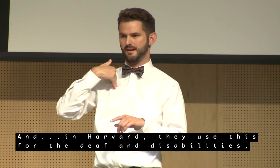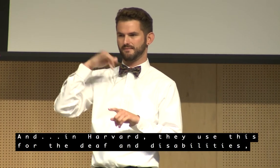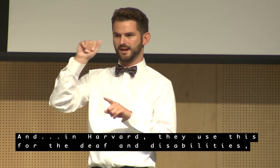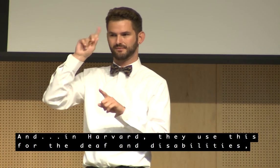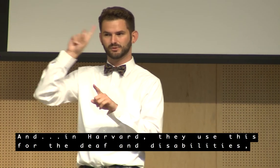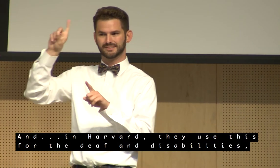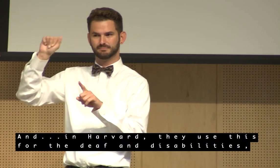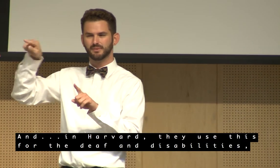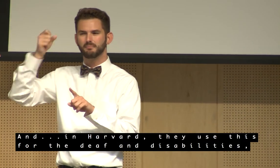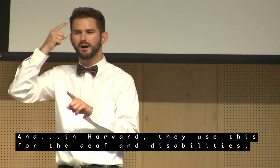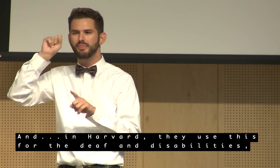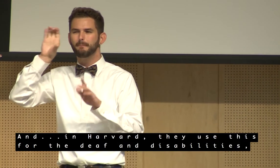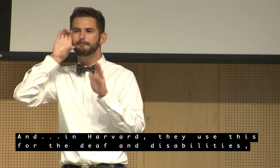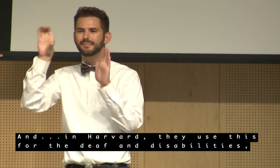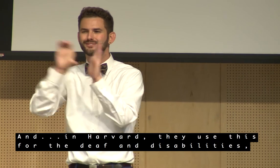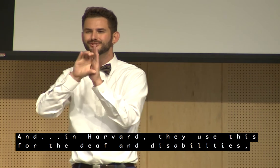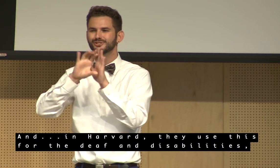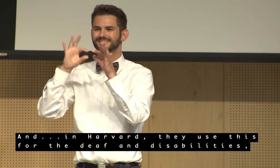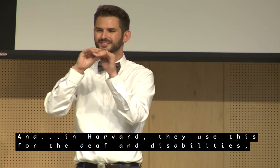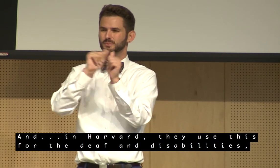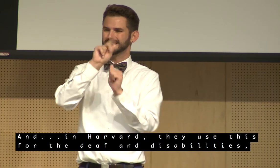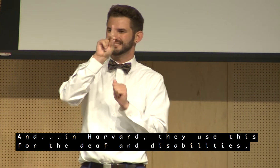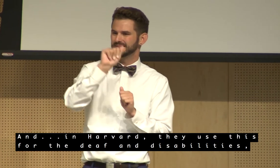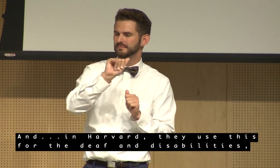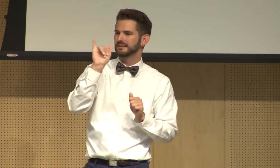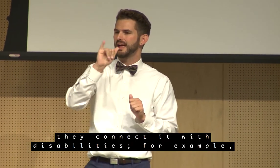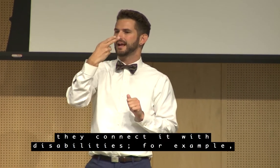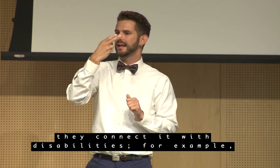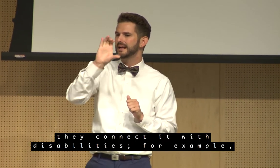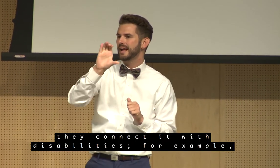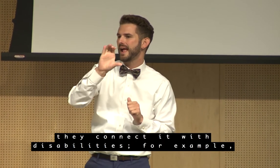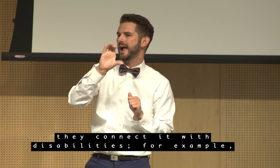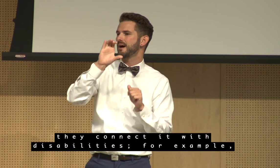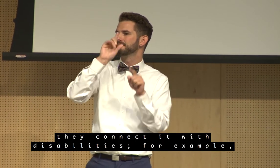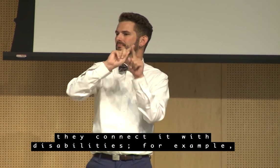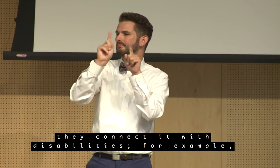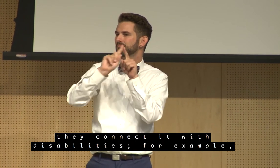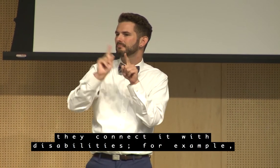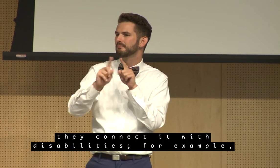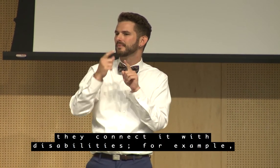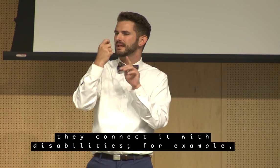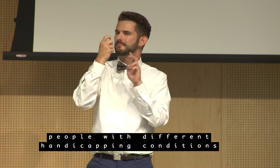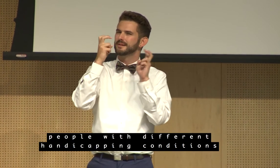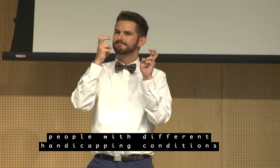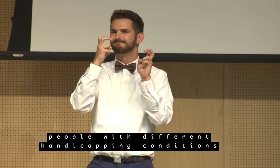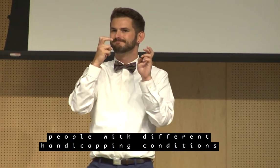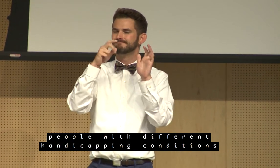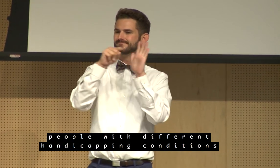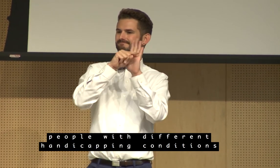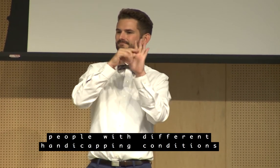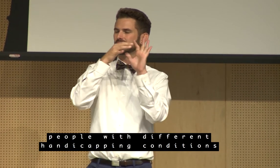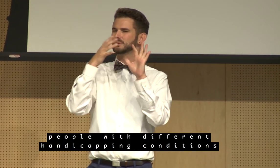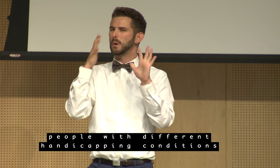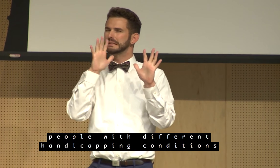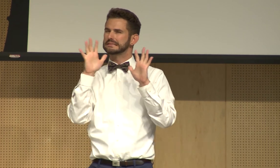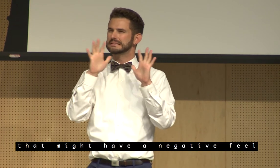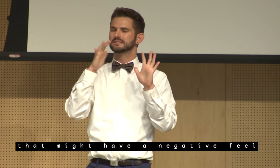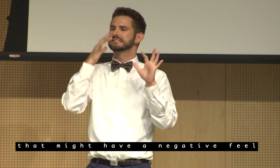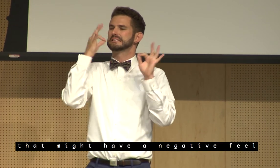in Harvard, they use this for the different disabilities. They connect it with different disabilities. For example, people with different handicapping conditions that might have a negative